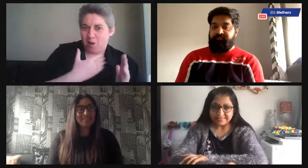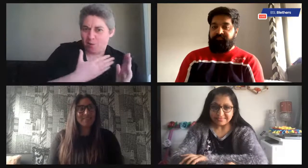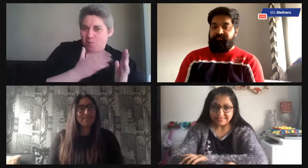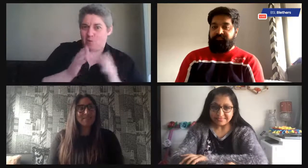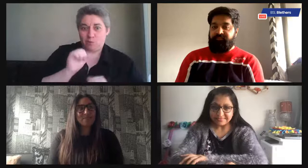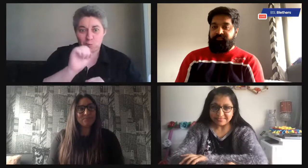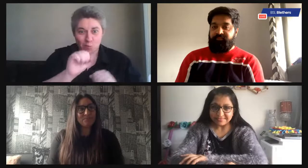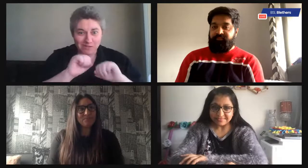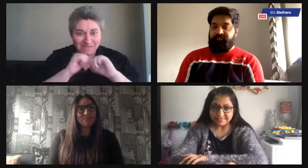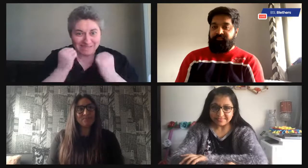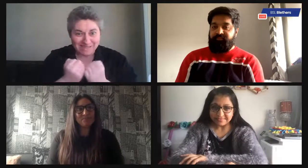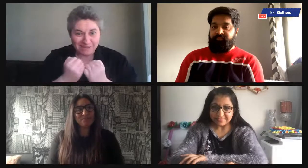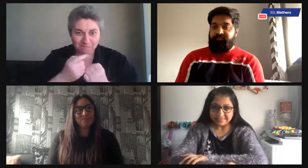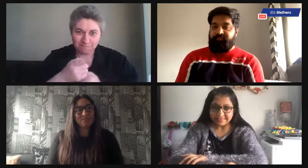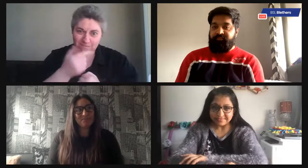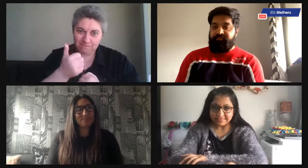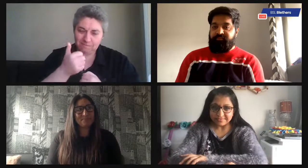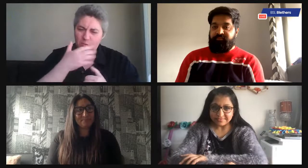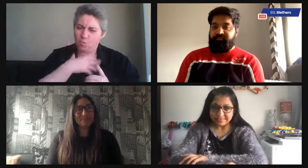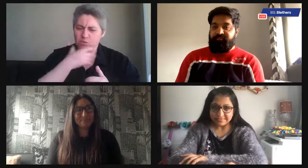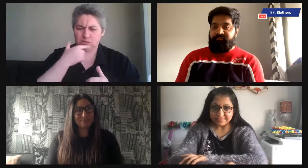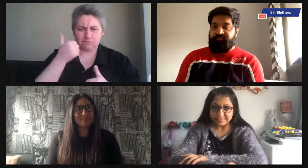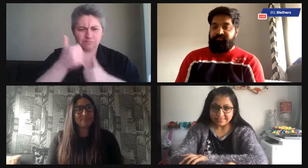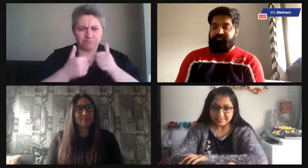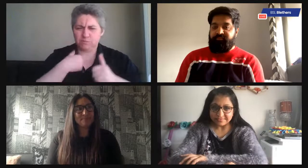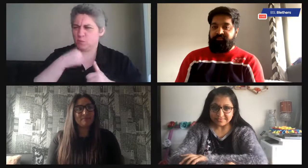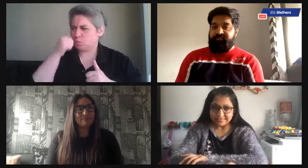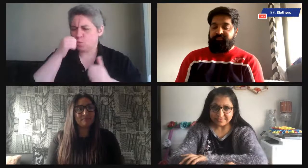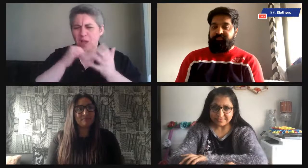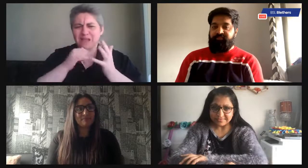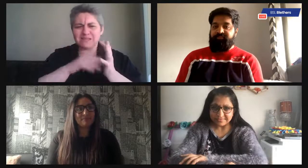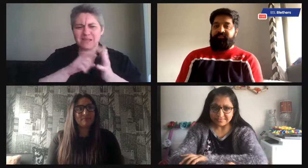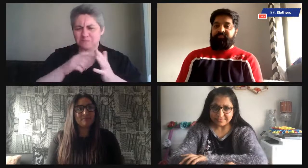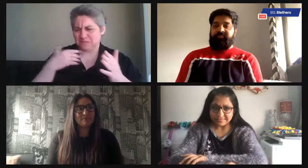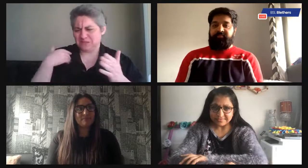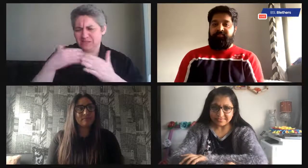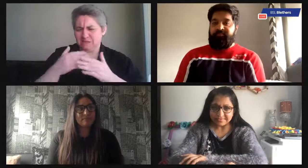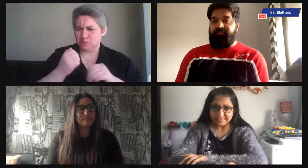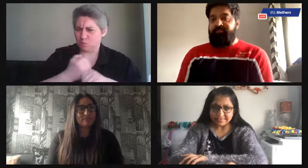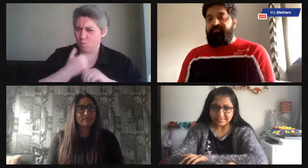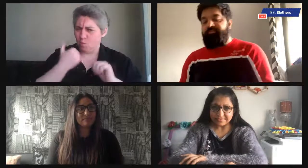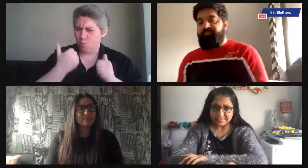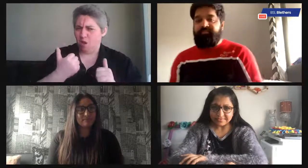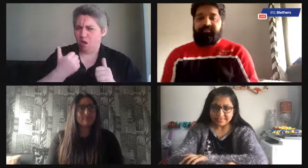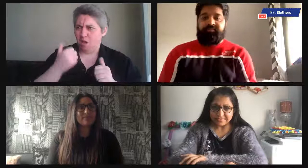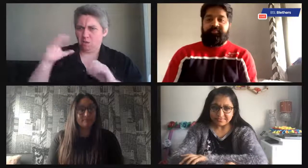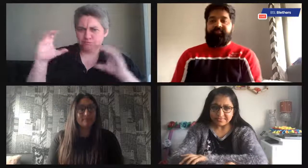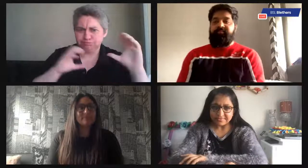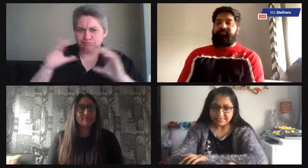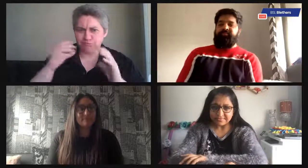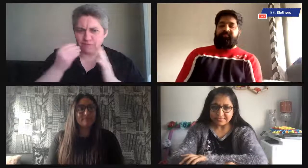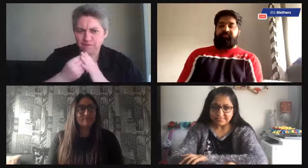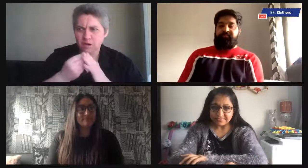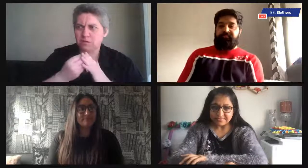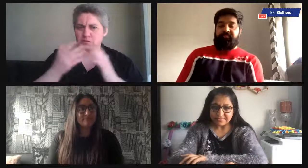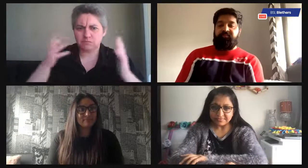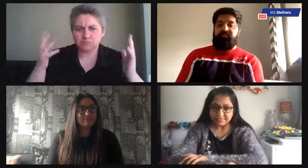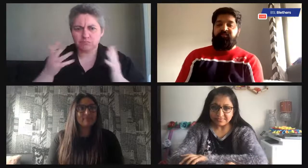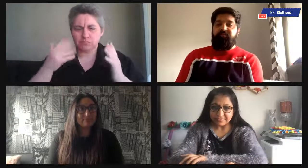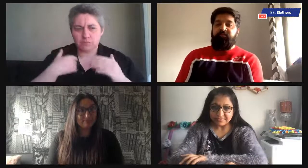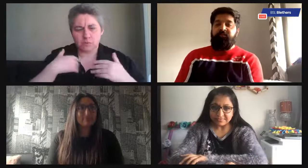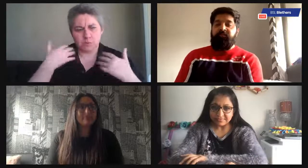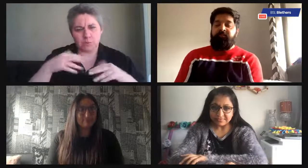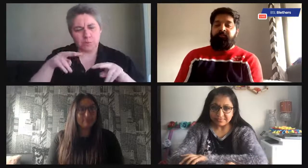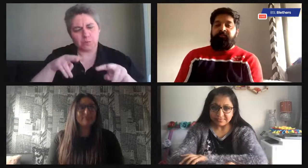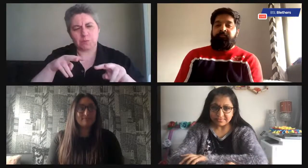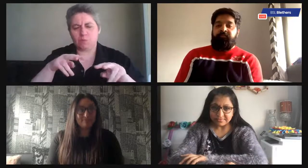really eye-catching. Thank you. Now I'm going to ask your team some questions. I just want to say again, I